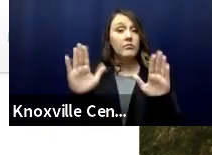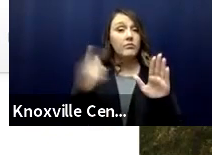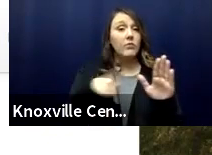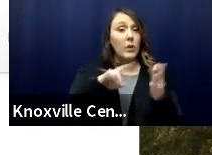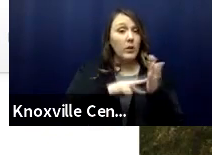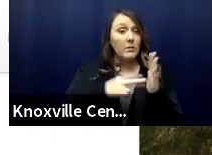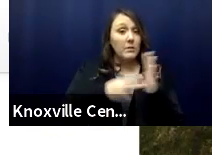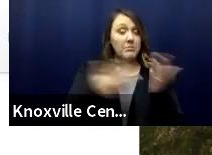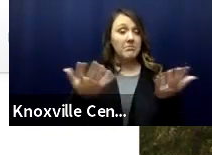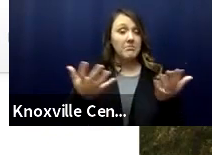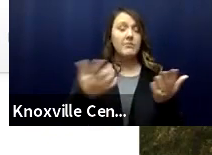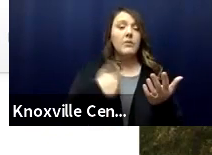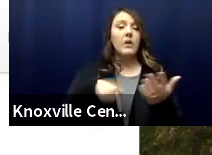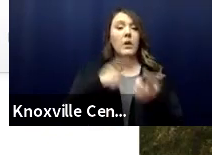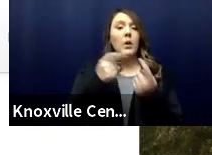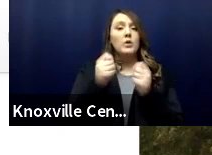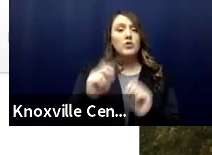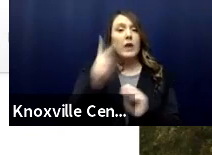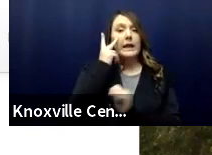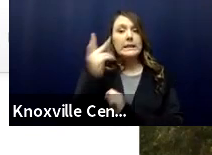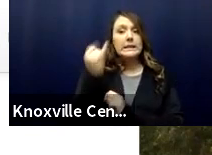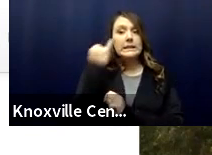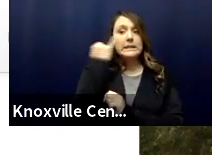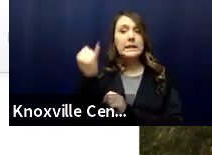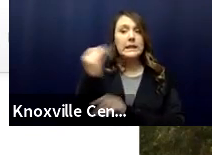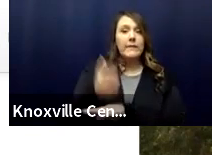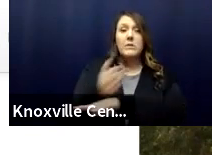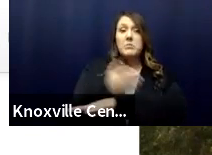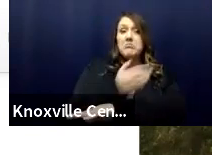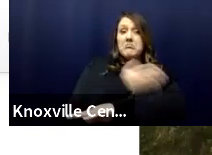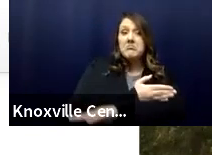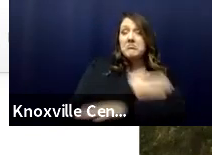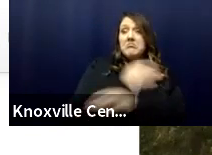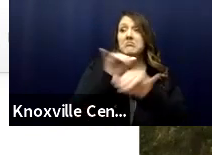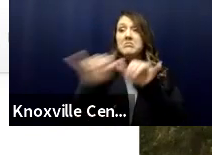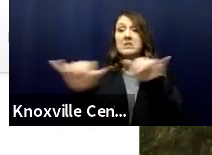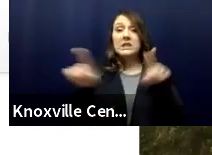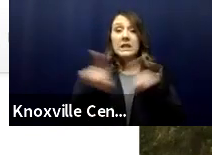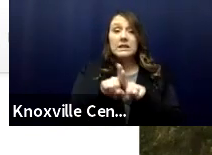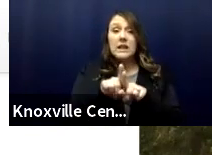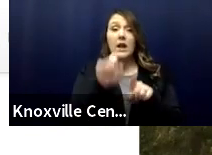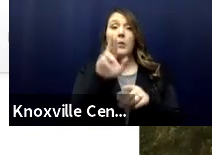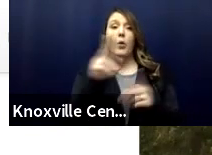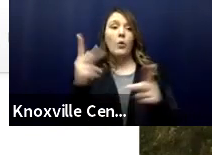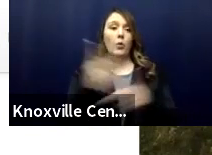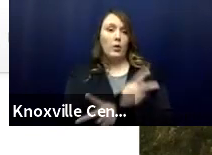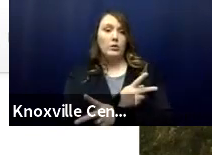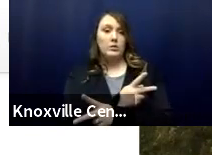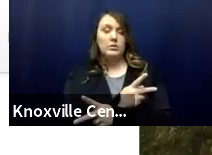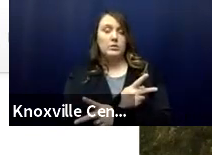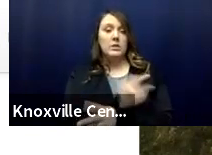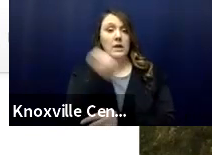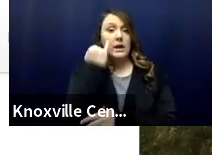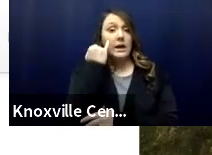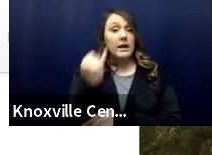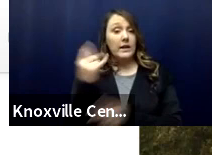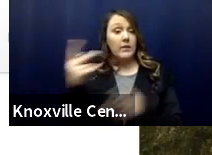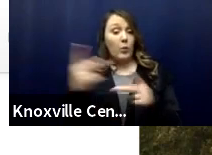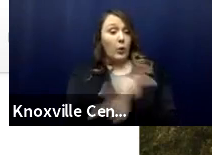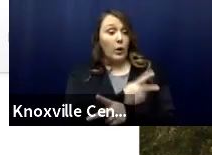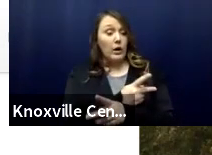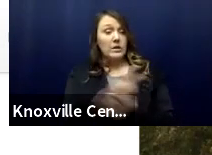is we are trying to see if things are getting better, staying the same, or are they getting worse? And if so, how